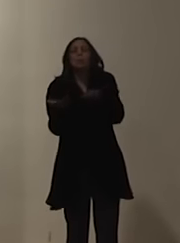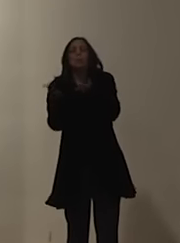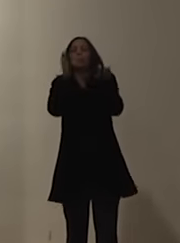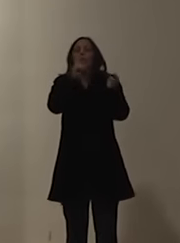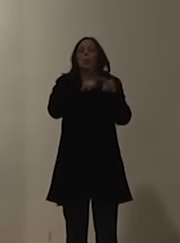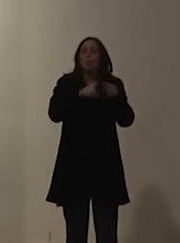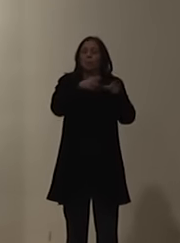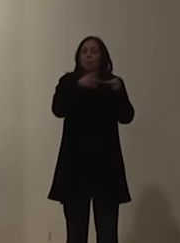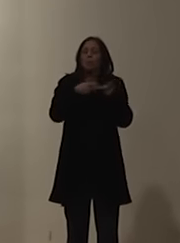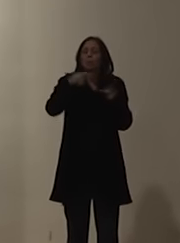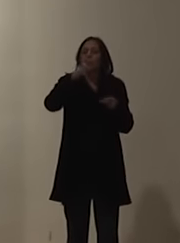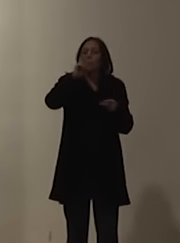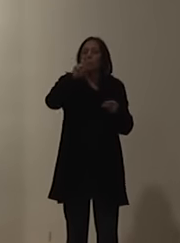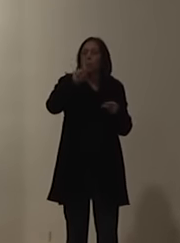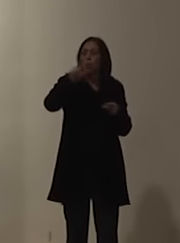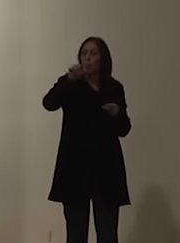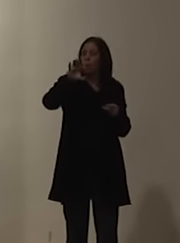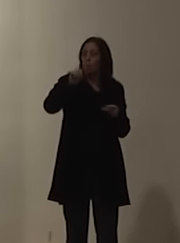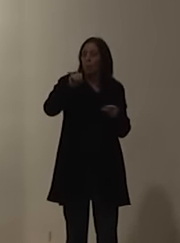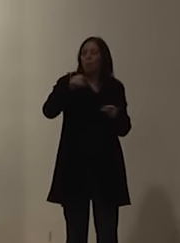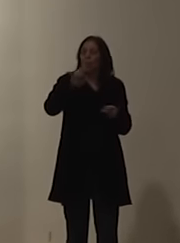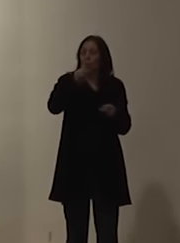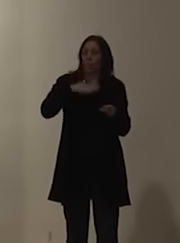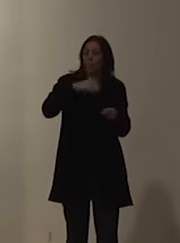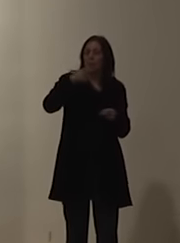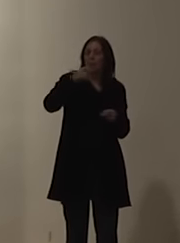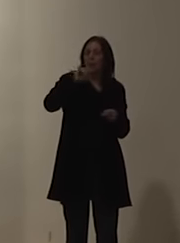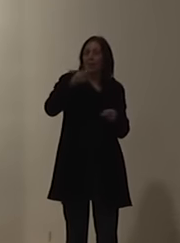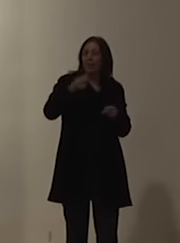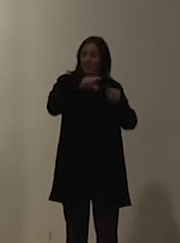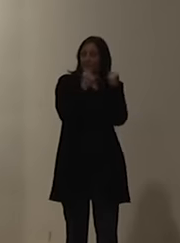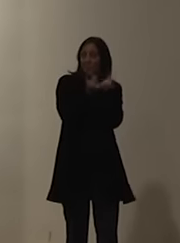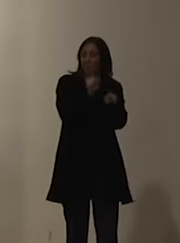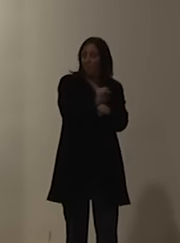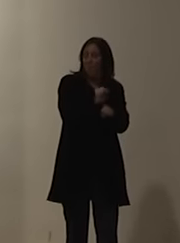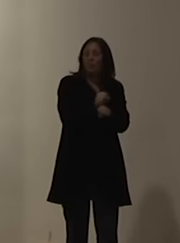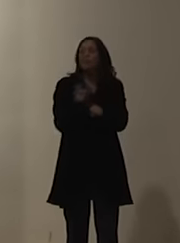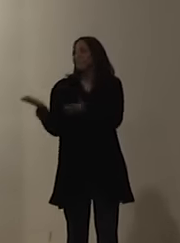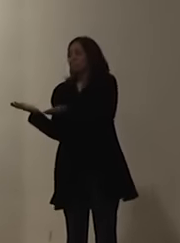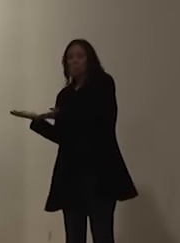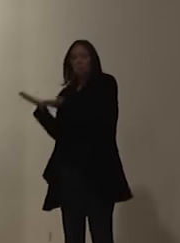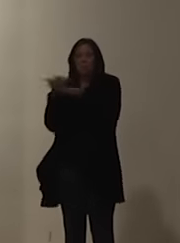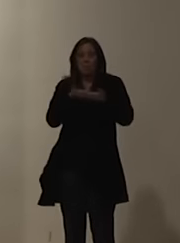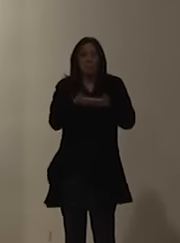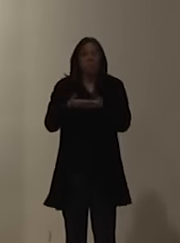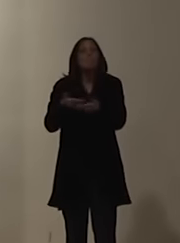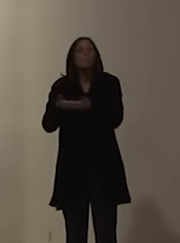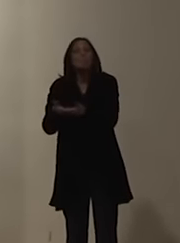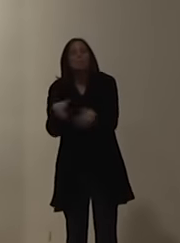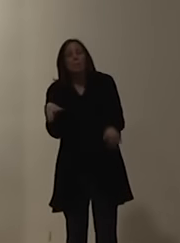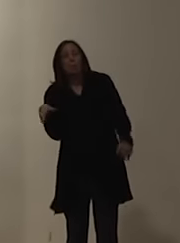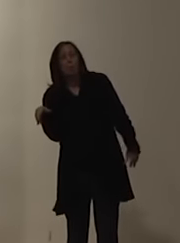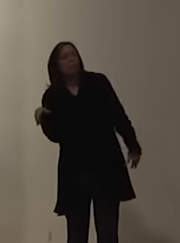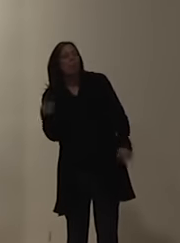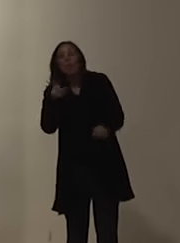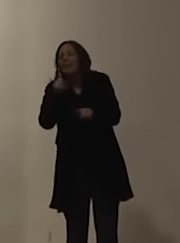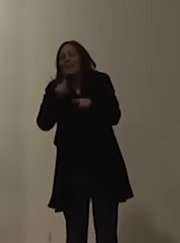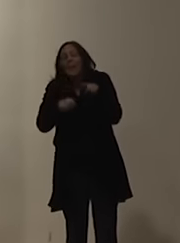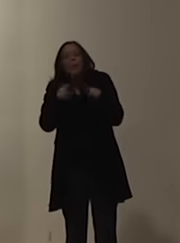IV in her. They couldn't. She couldn't sip fluids because she was so dehydrated. So they did what they do in